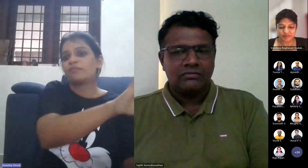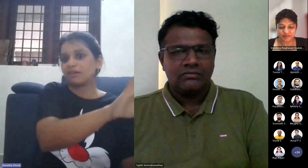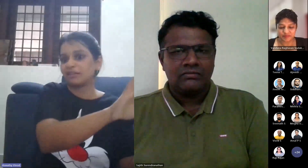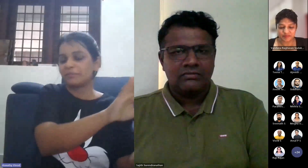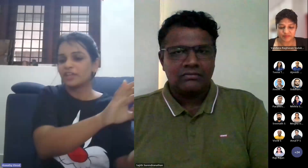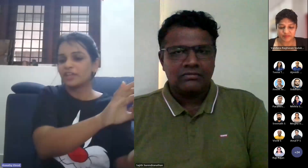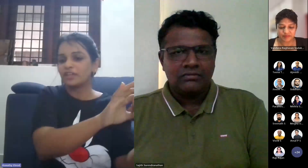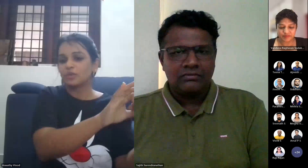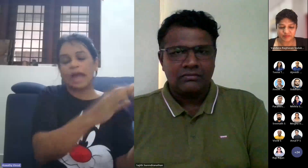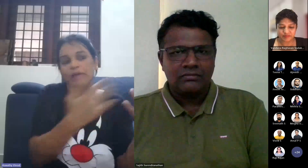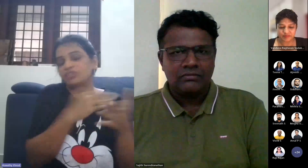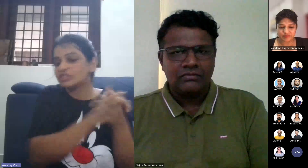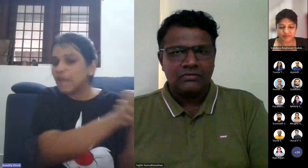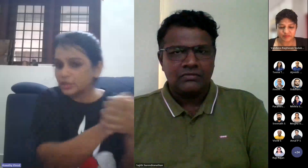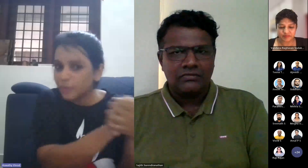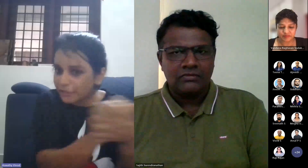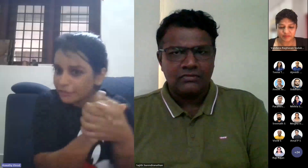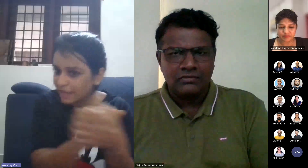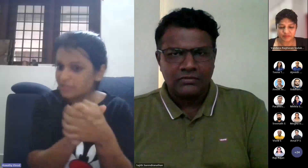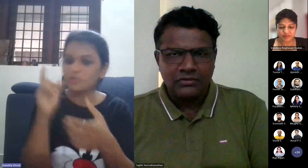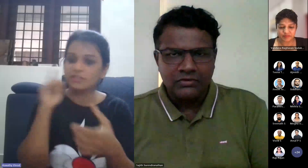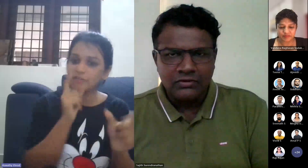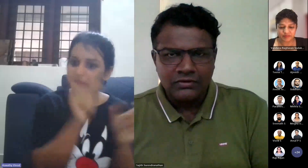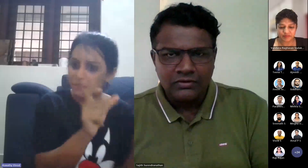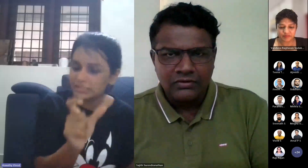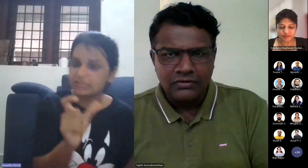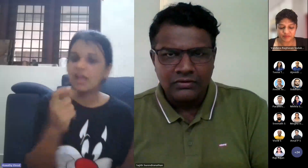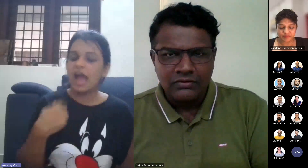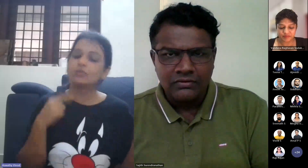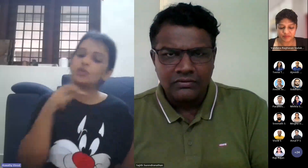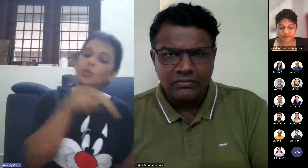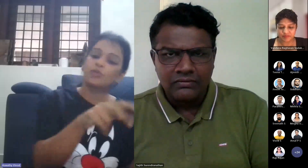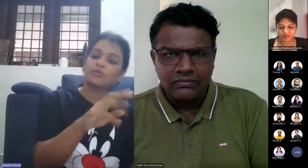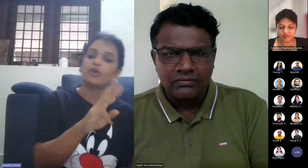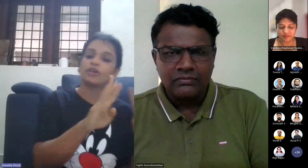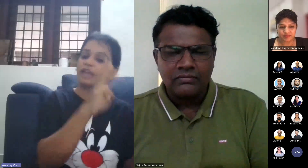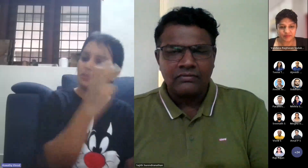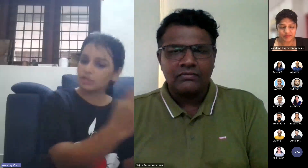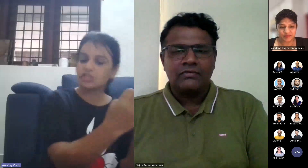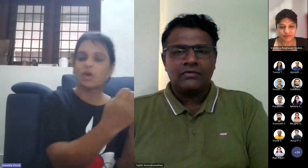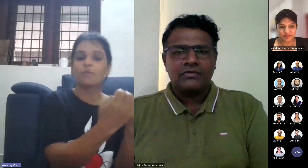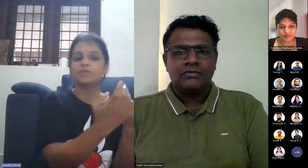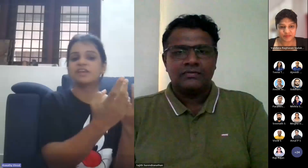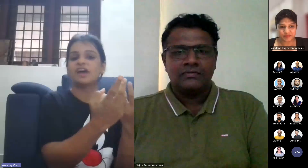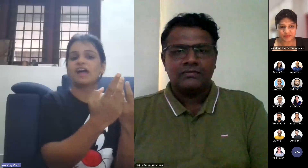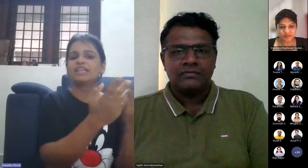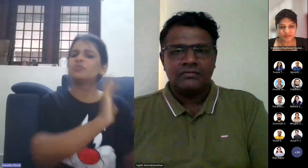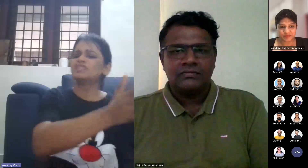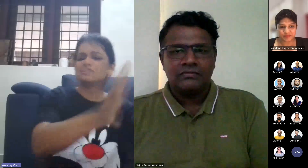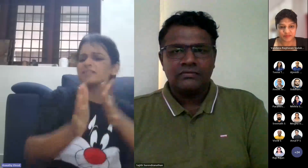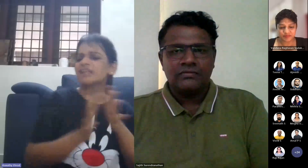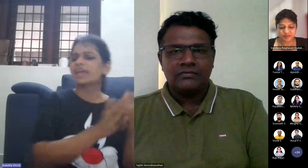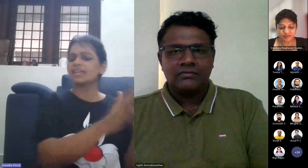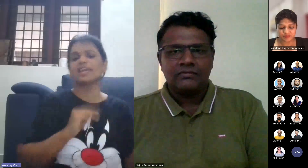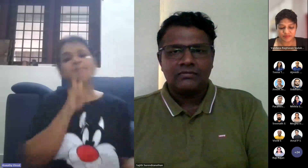when you're one among them. So I was just trying to make friends with deaf people. I would go for their workshops. They